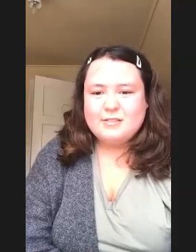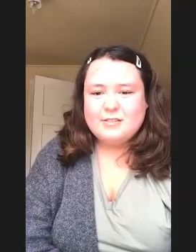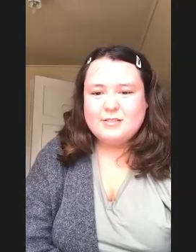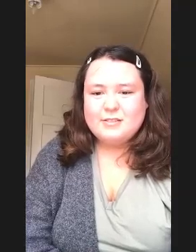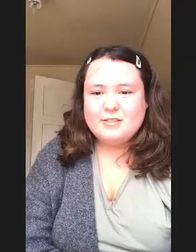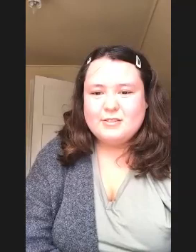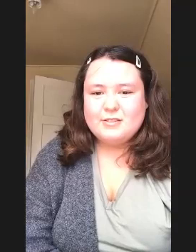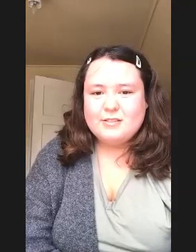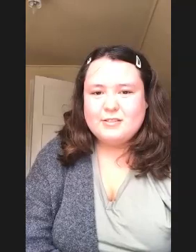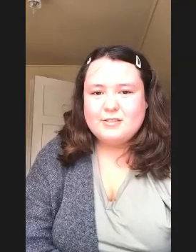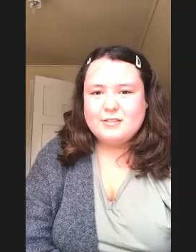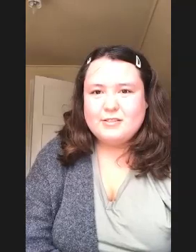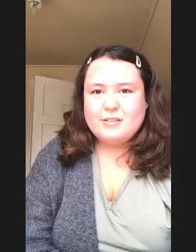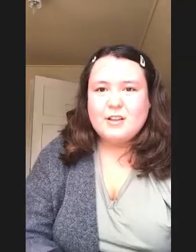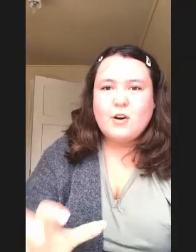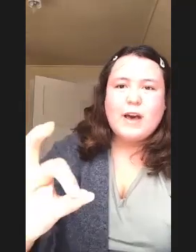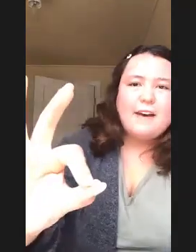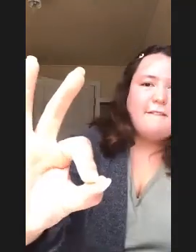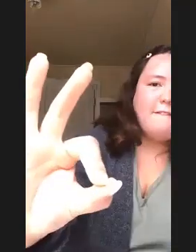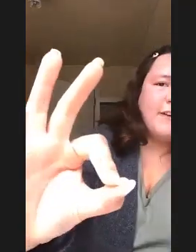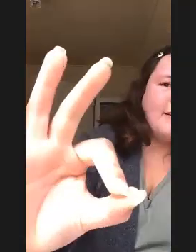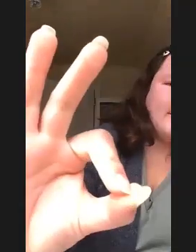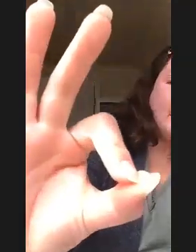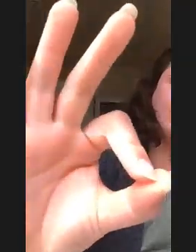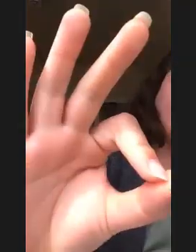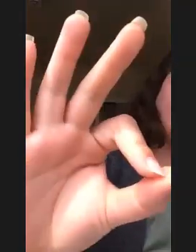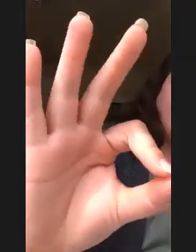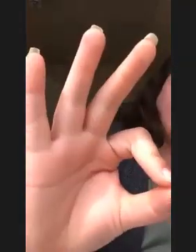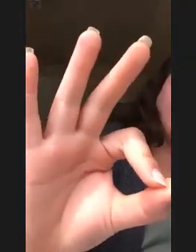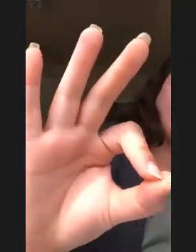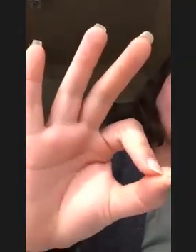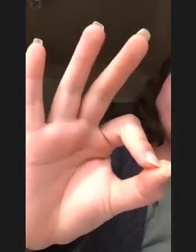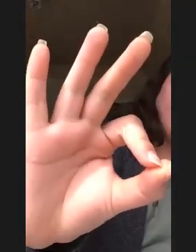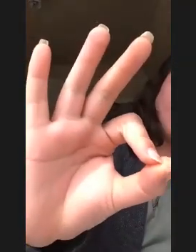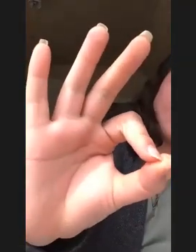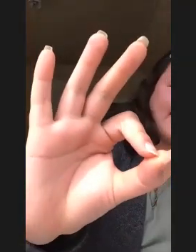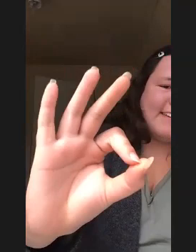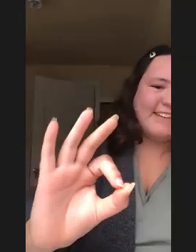How do you do F? Oh, F. There we go. Yeah.